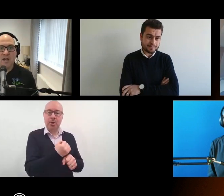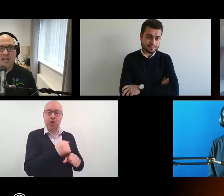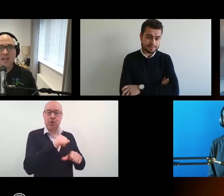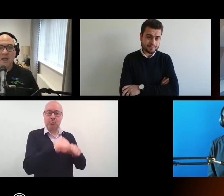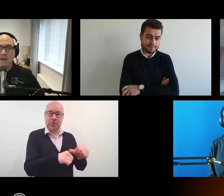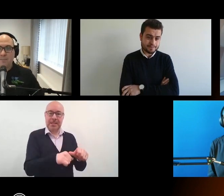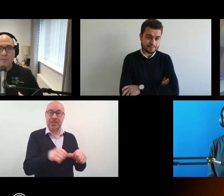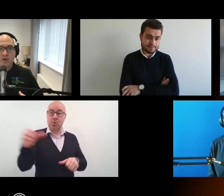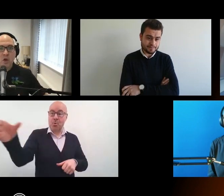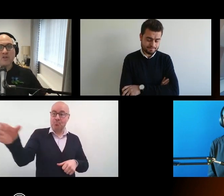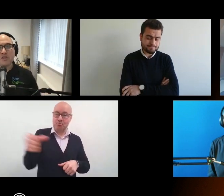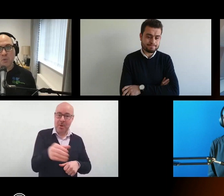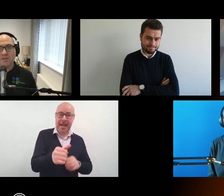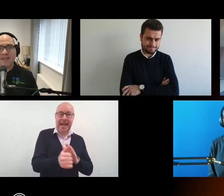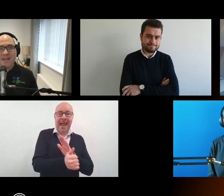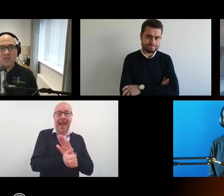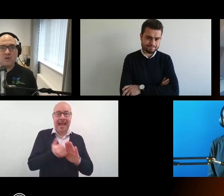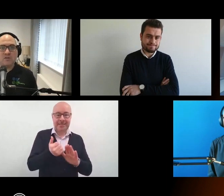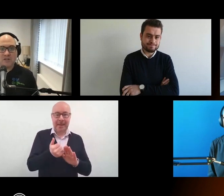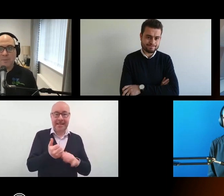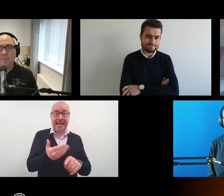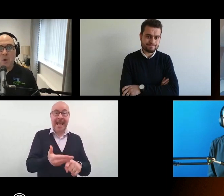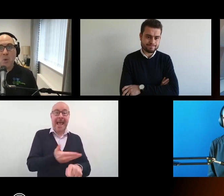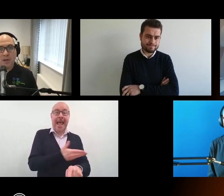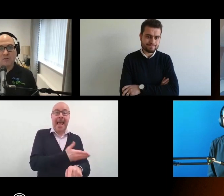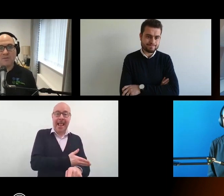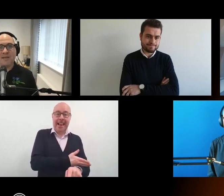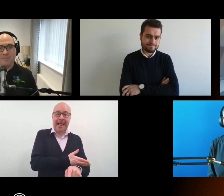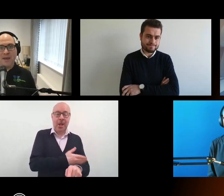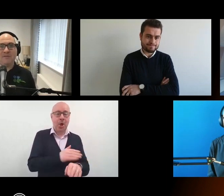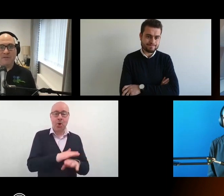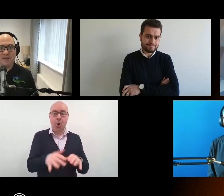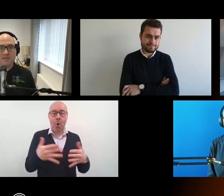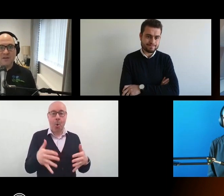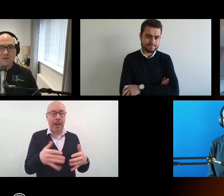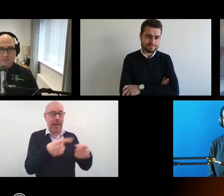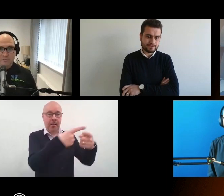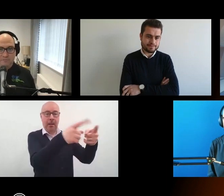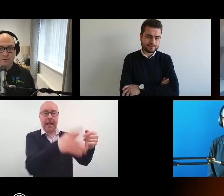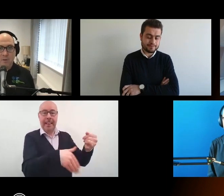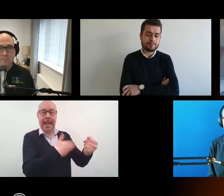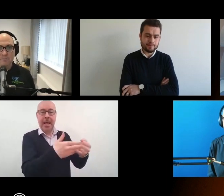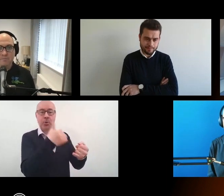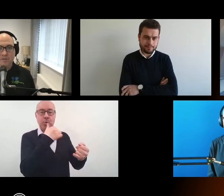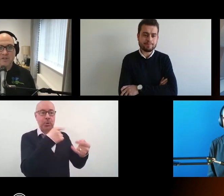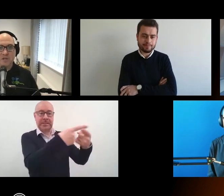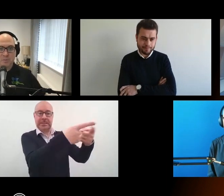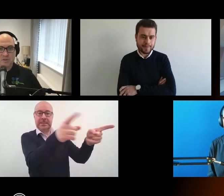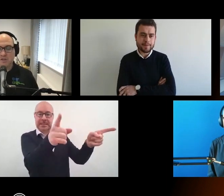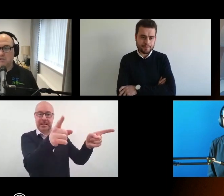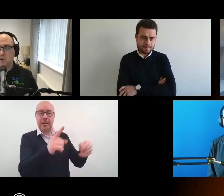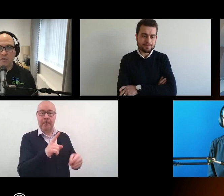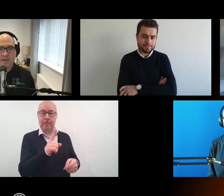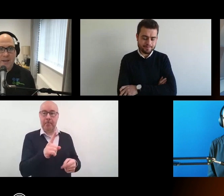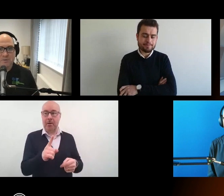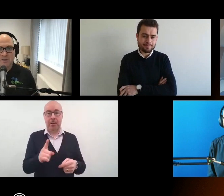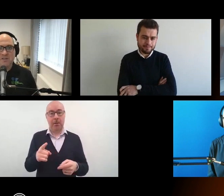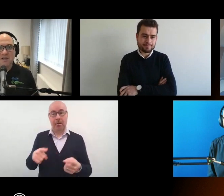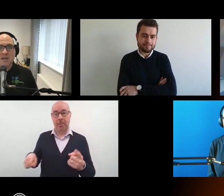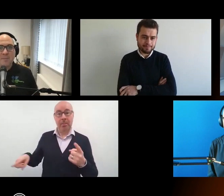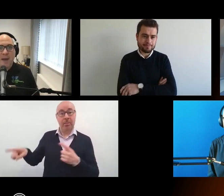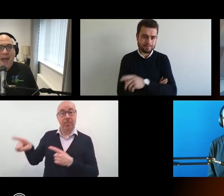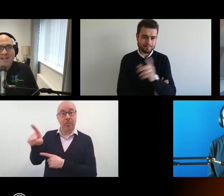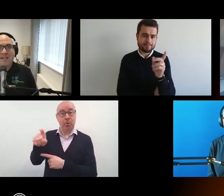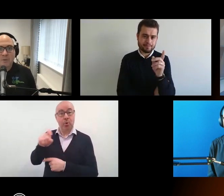conversations early, not just with the end user, the people who will ultimately benefit from the interpreters or the